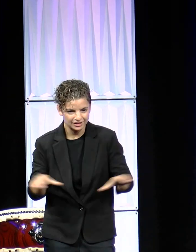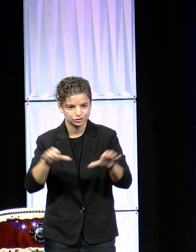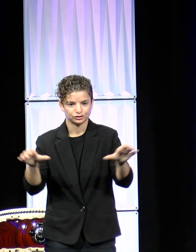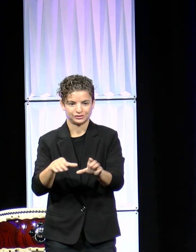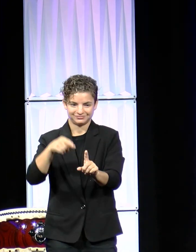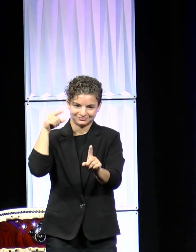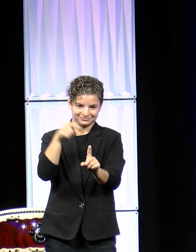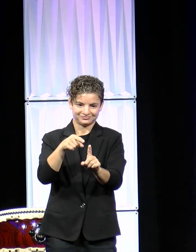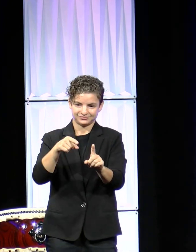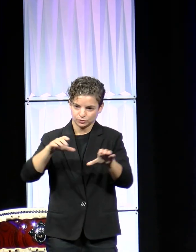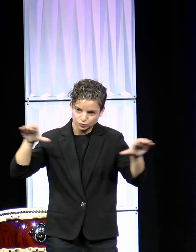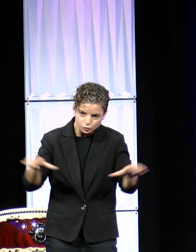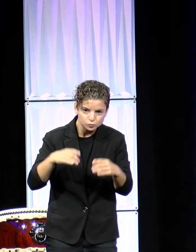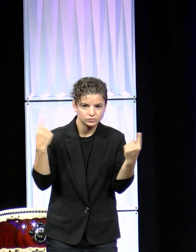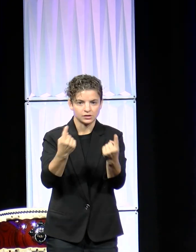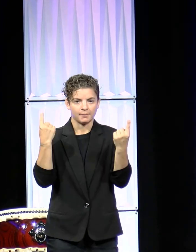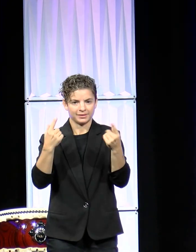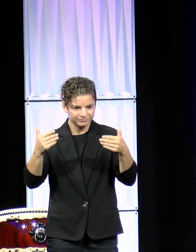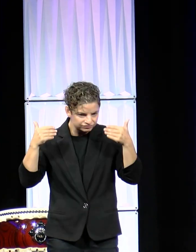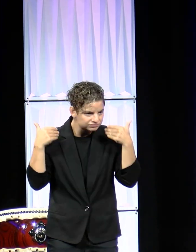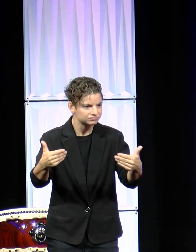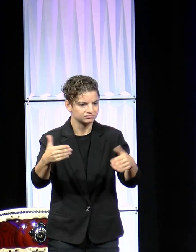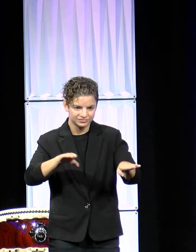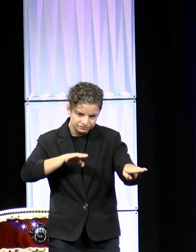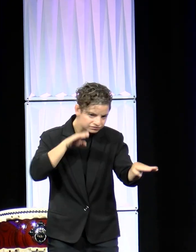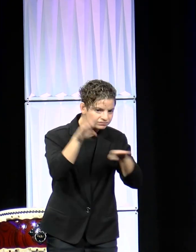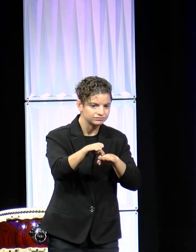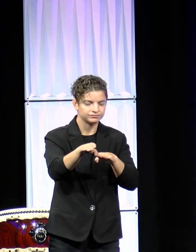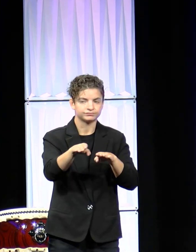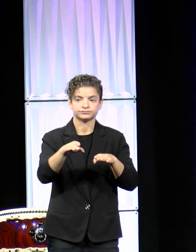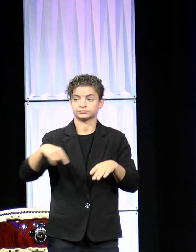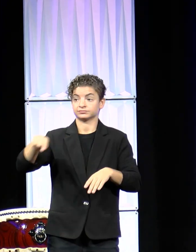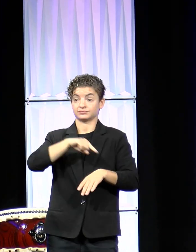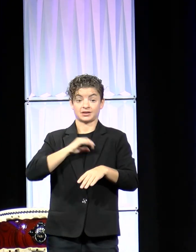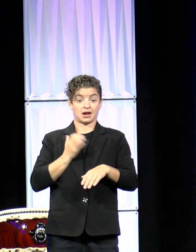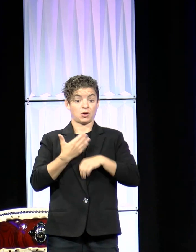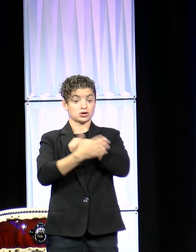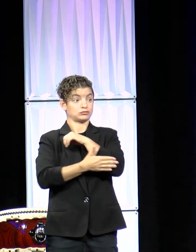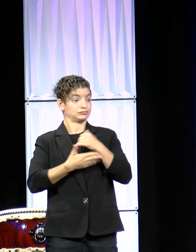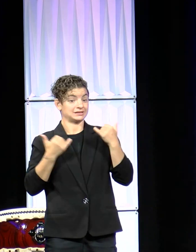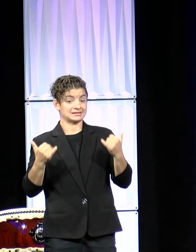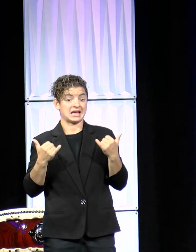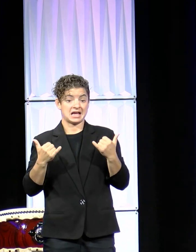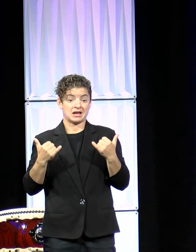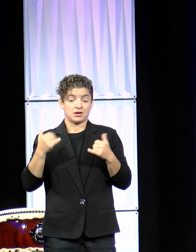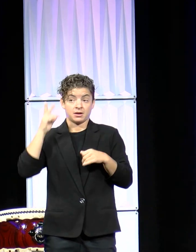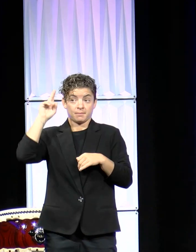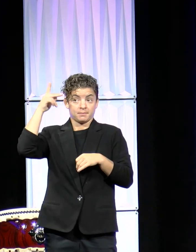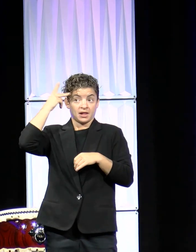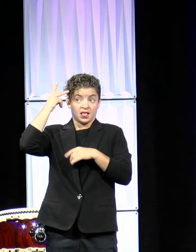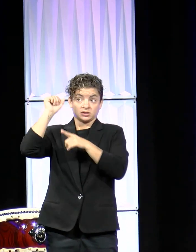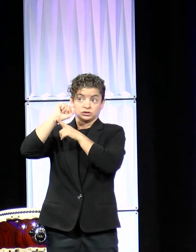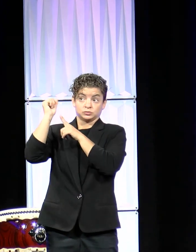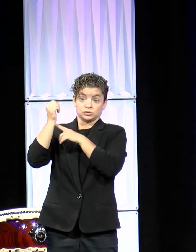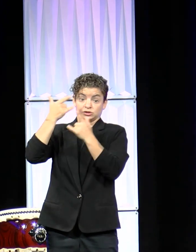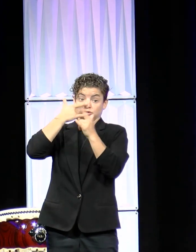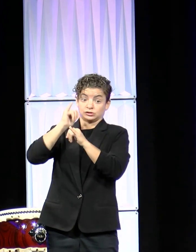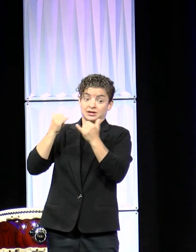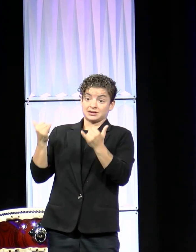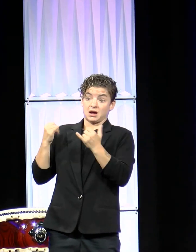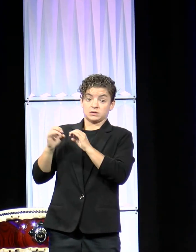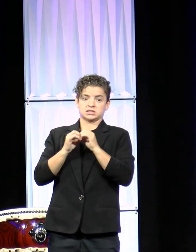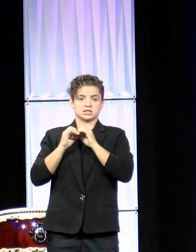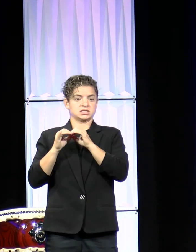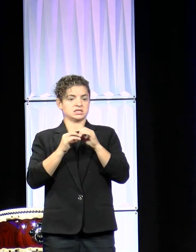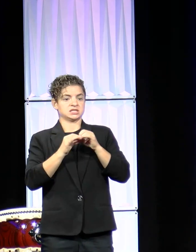In this tense sociopolitical time, action is needed now more than ever. And it's going to take a bunch